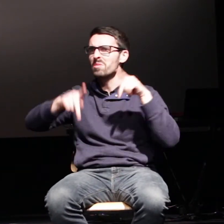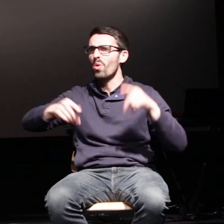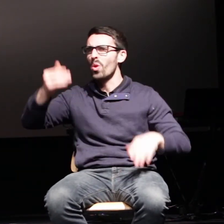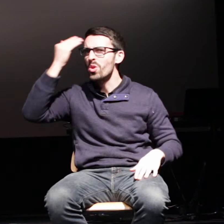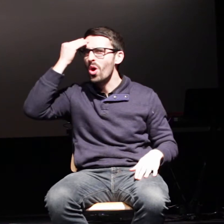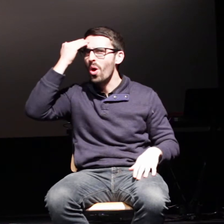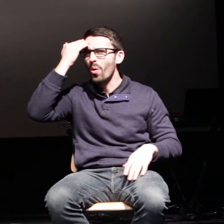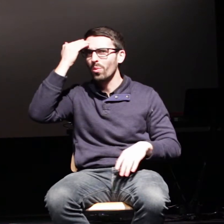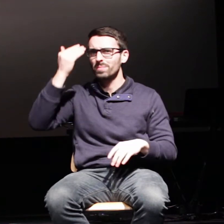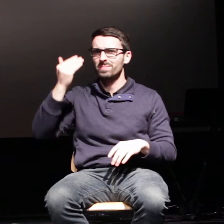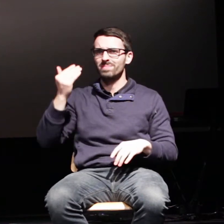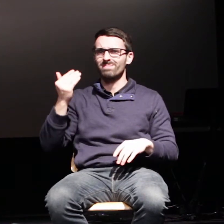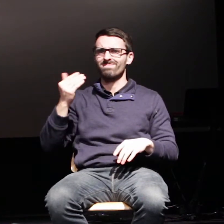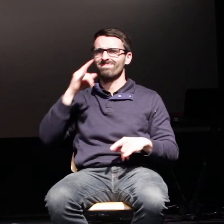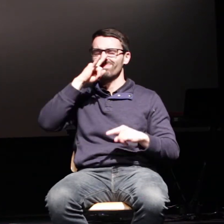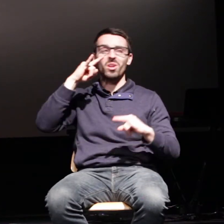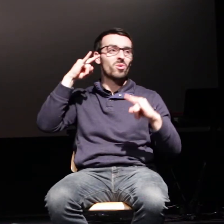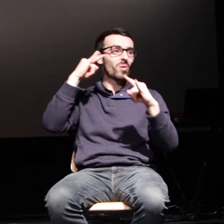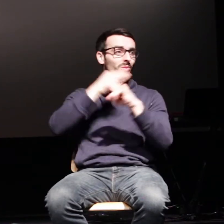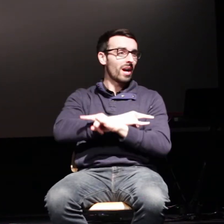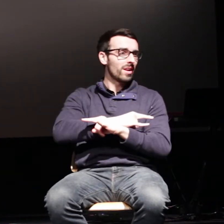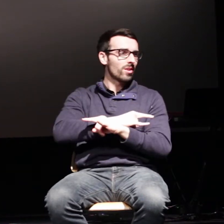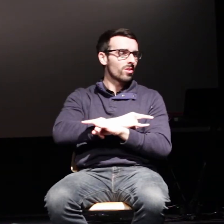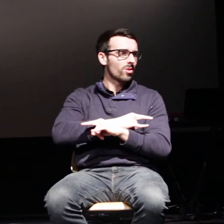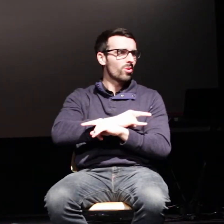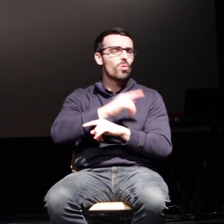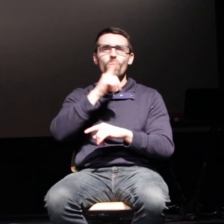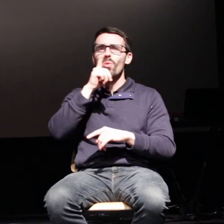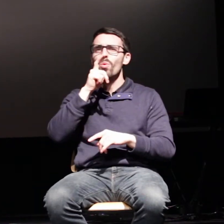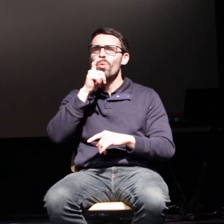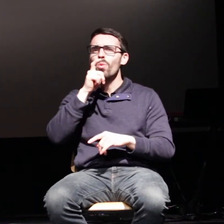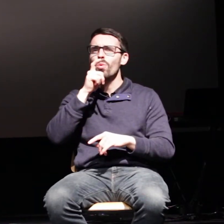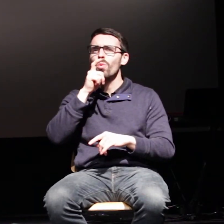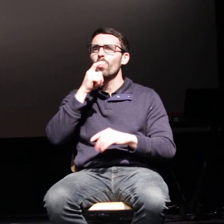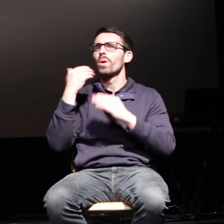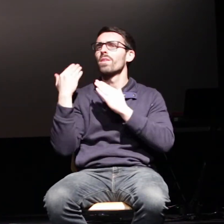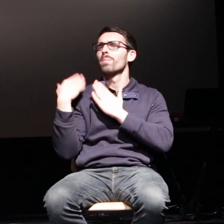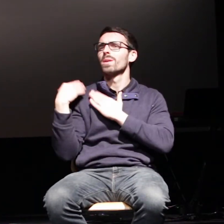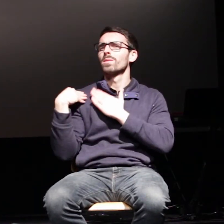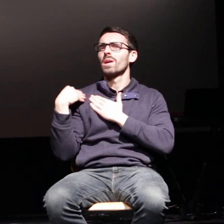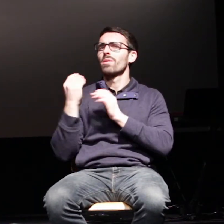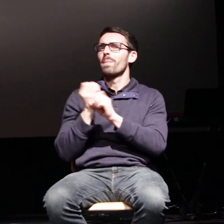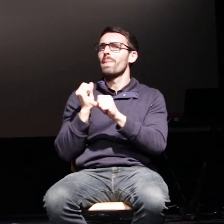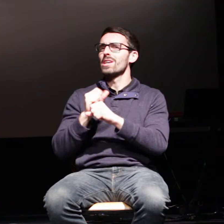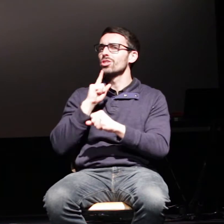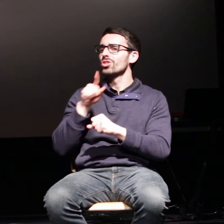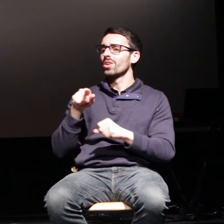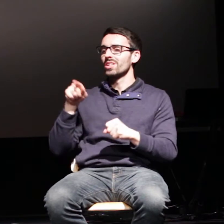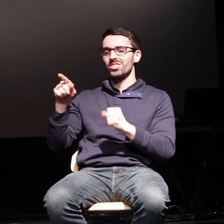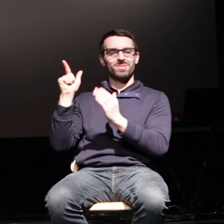And ironically, who in this story would have been responsible for making sure she stayed out of the synagogue?